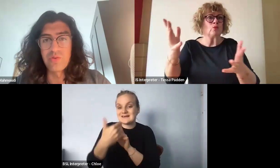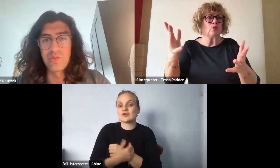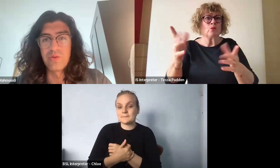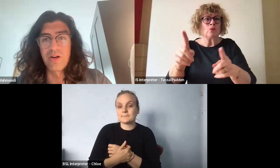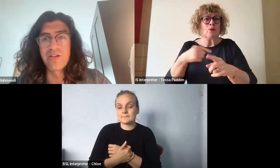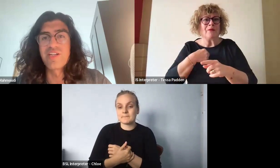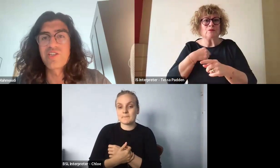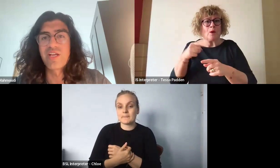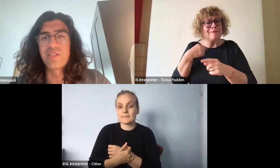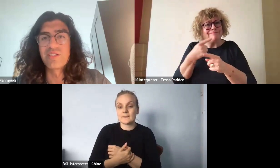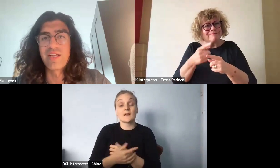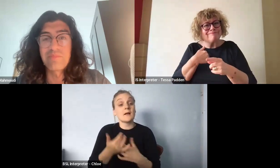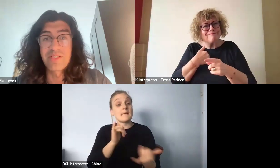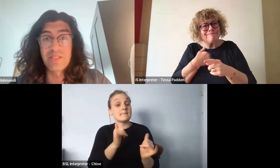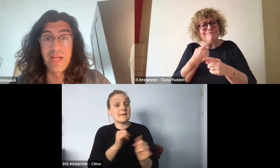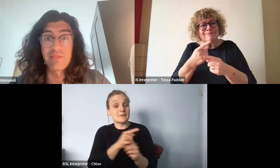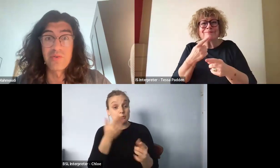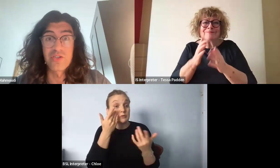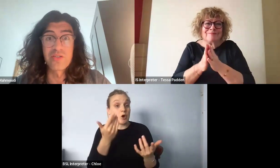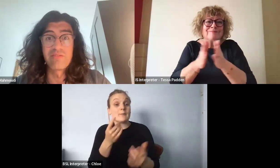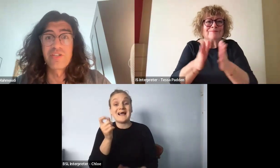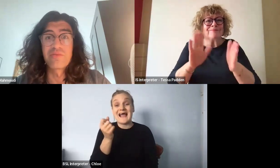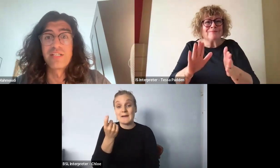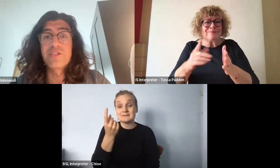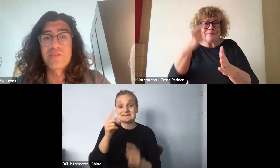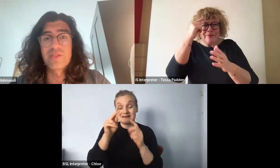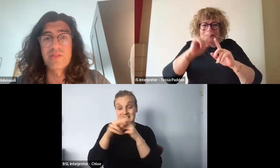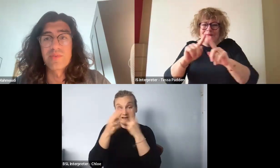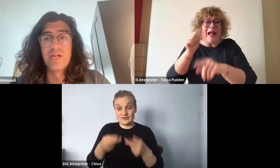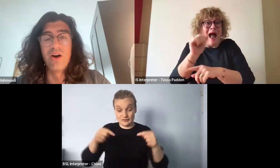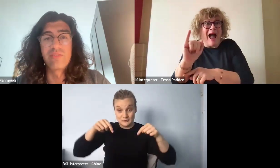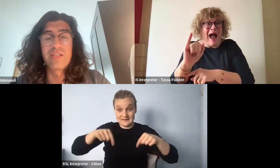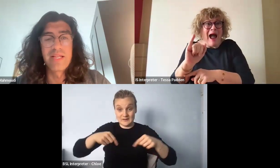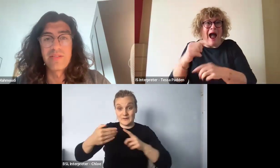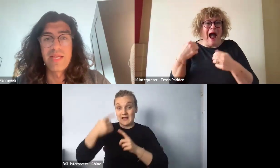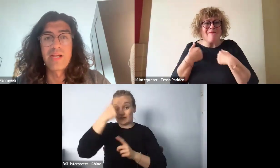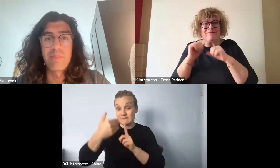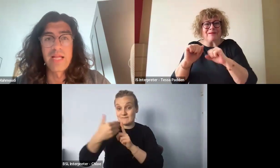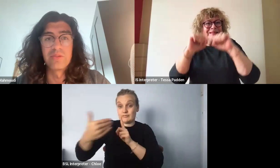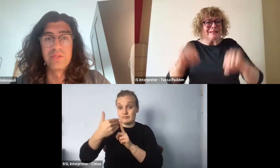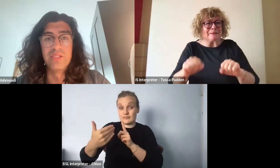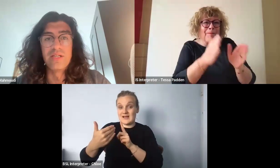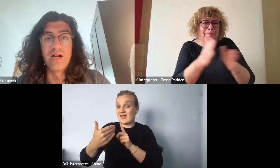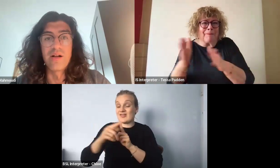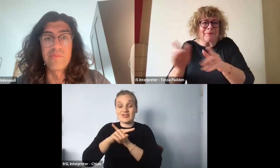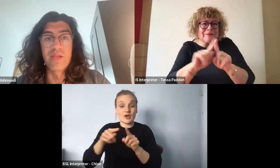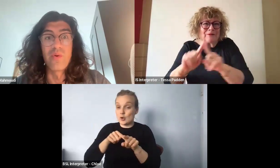of you who are uninitiated, at Amnesty, we have the position that facial recognition systems are fundamentally